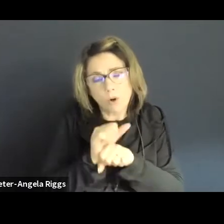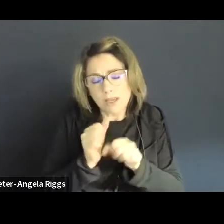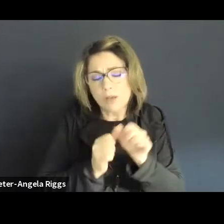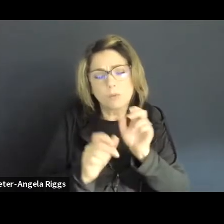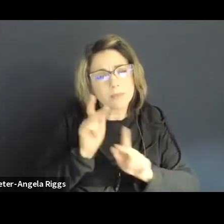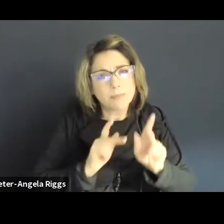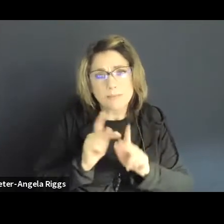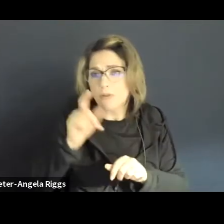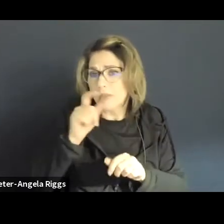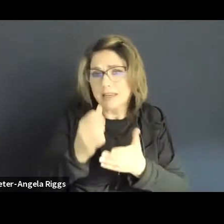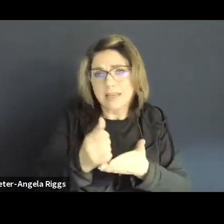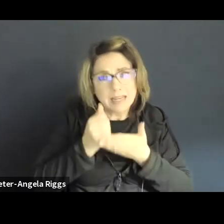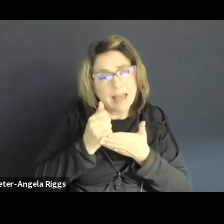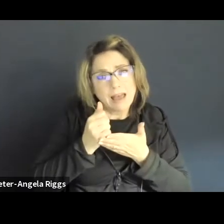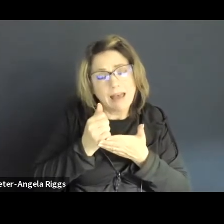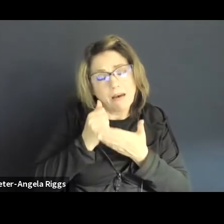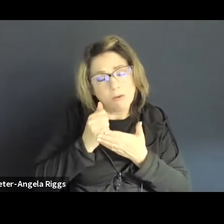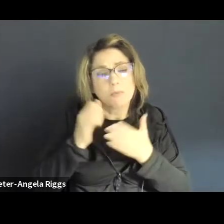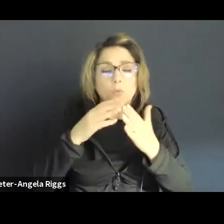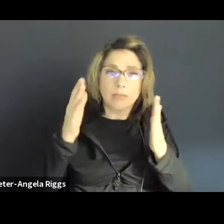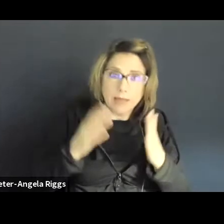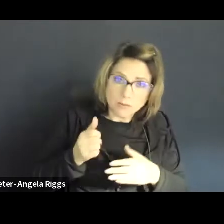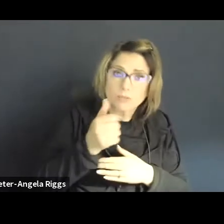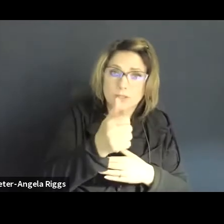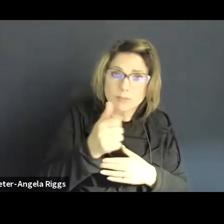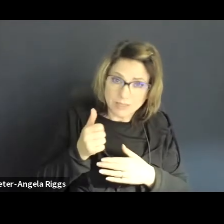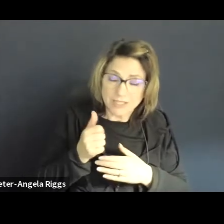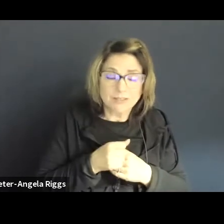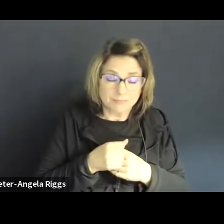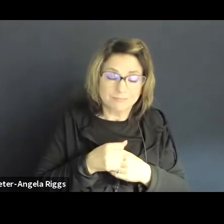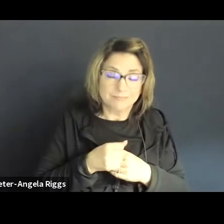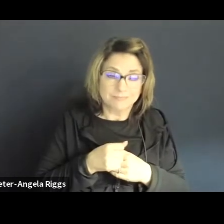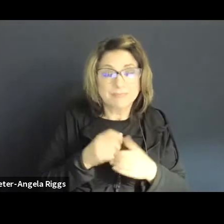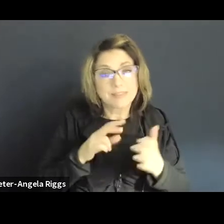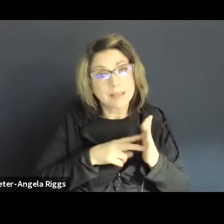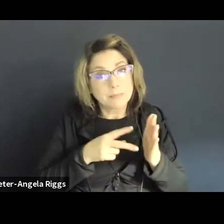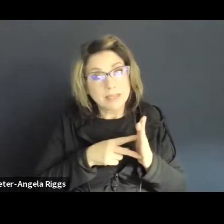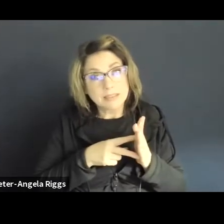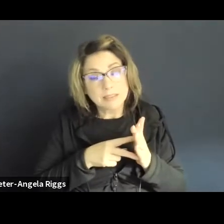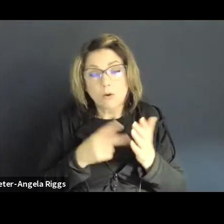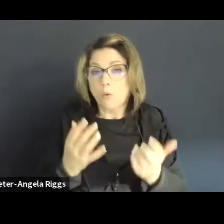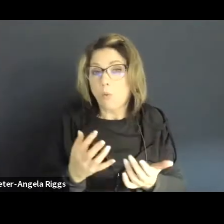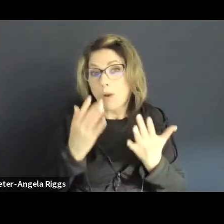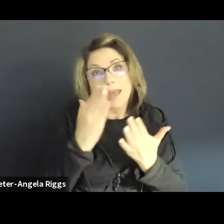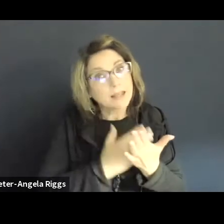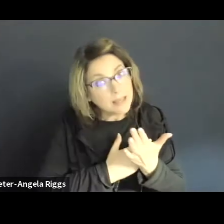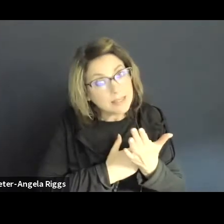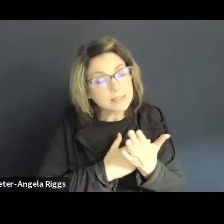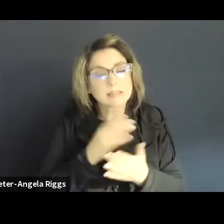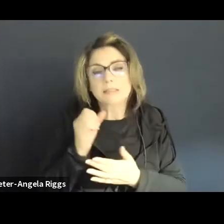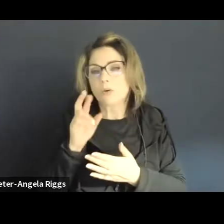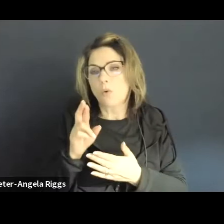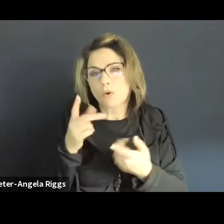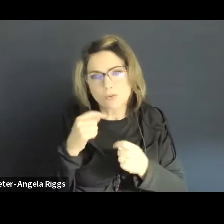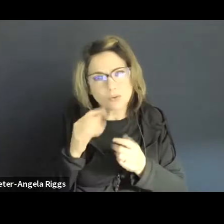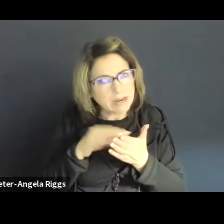that still need help in housing and transportation. And so that means that they're on a wait list, or they're trying to learn how